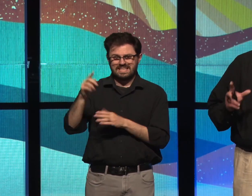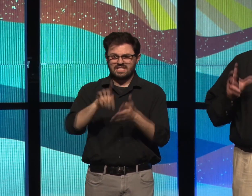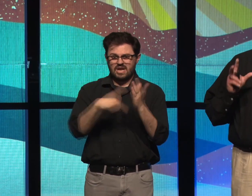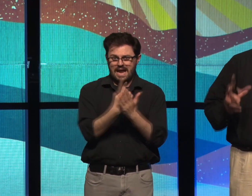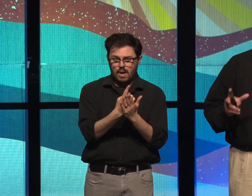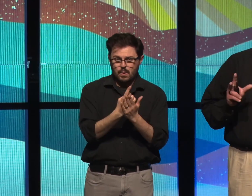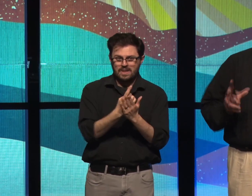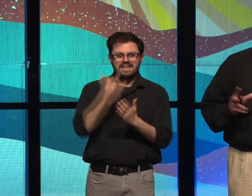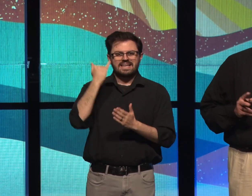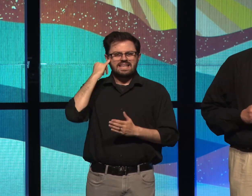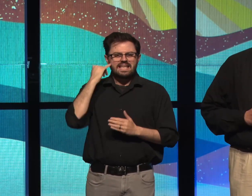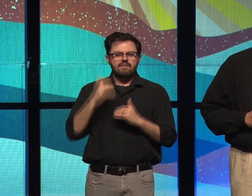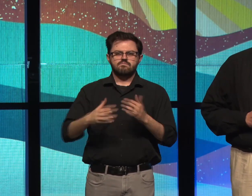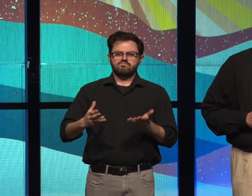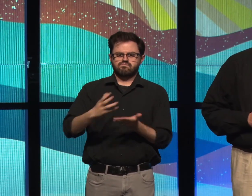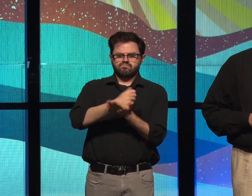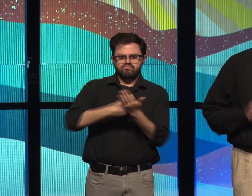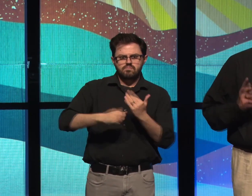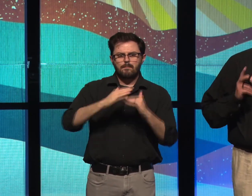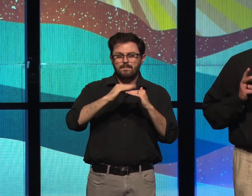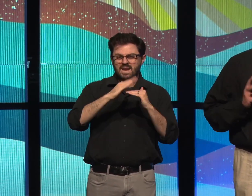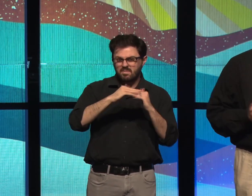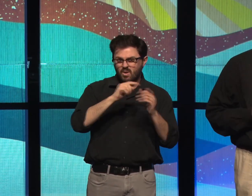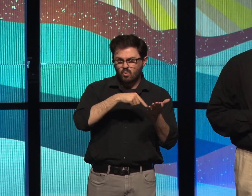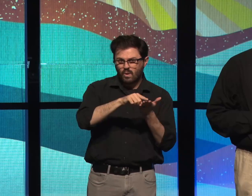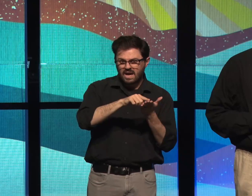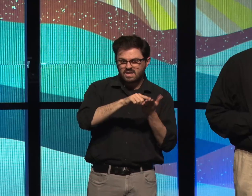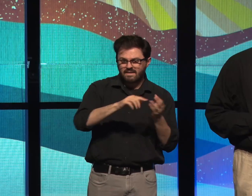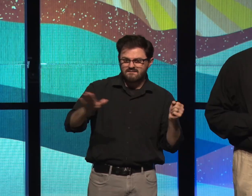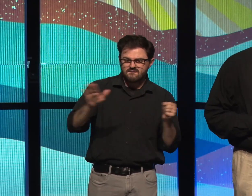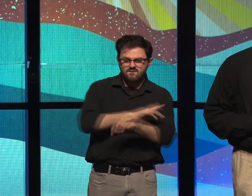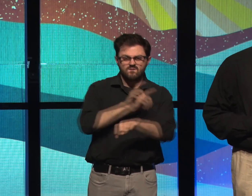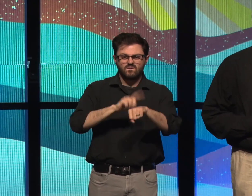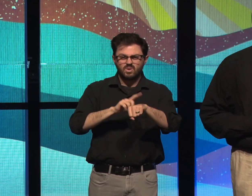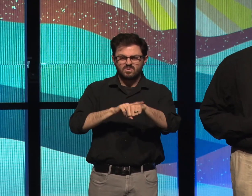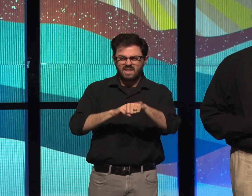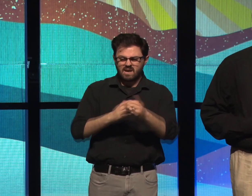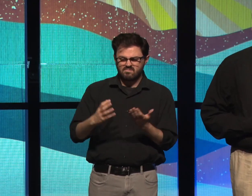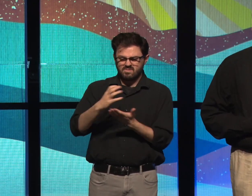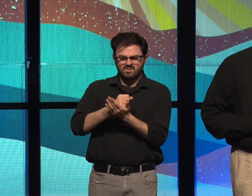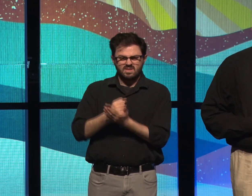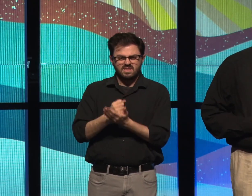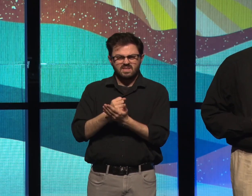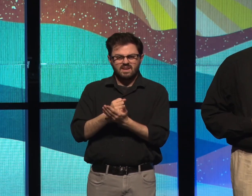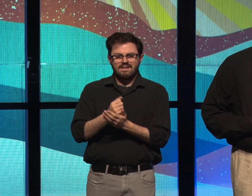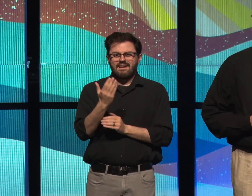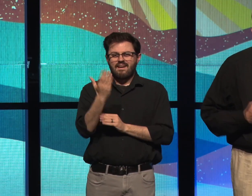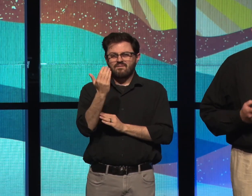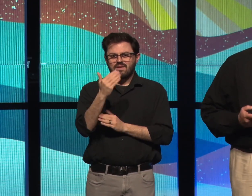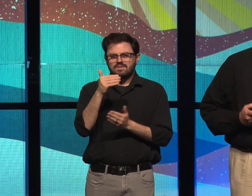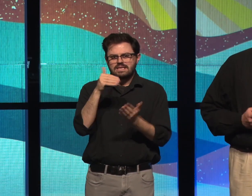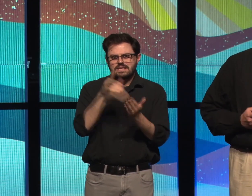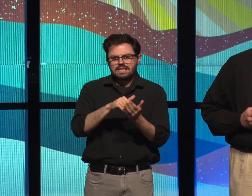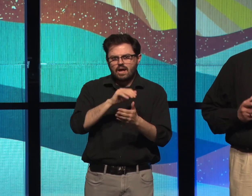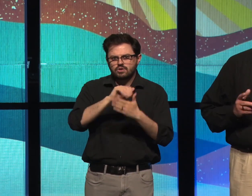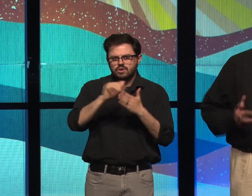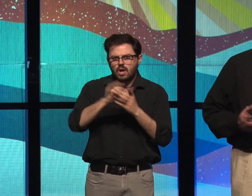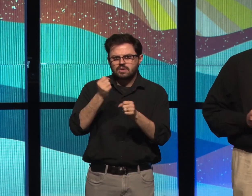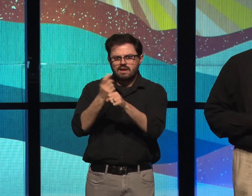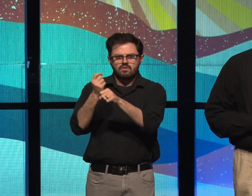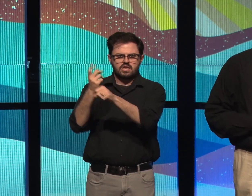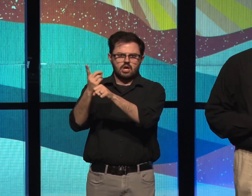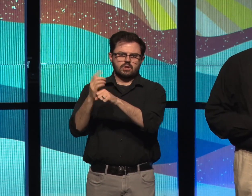if you're working full-time, represents about $15,000 a year. In 2021,